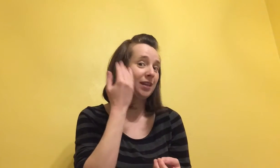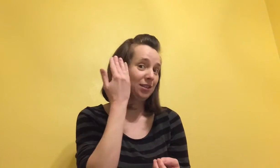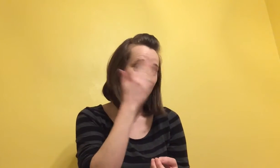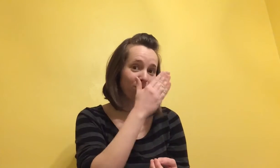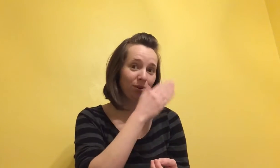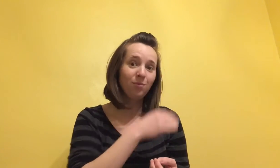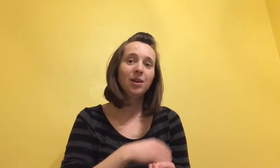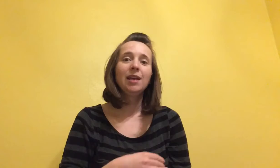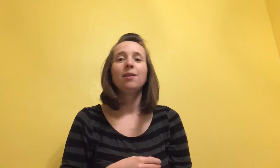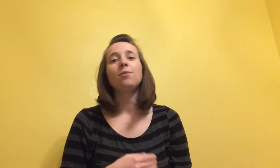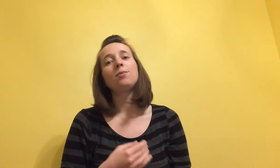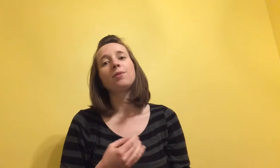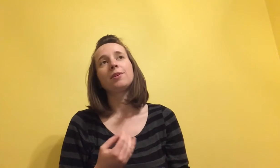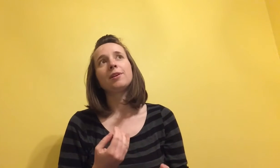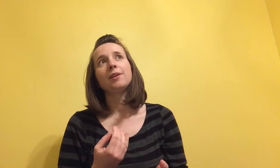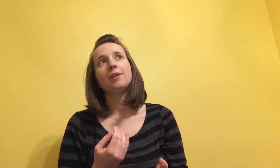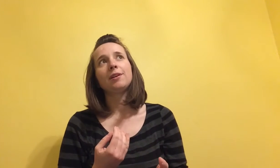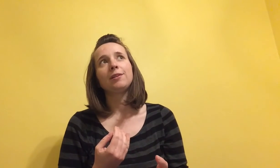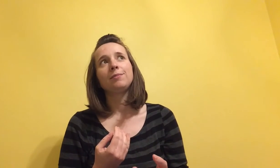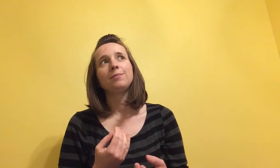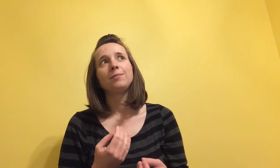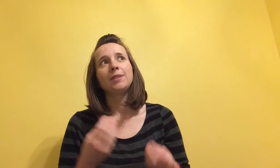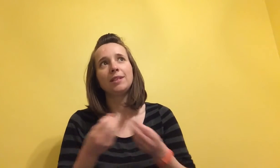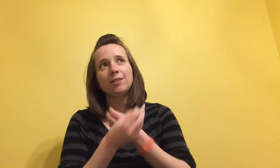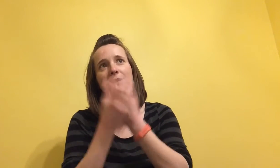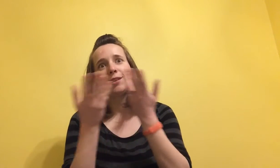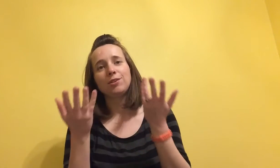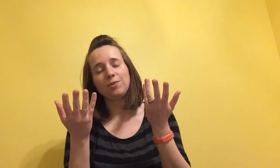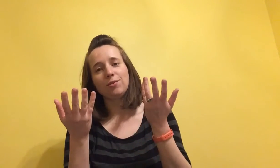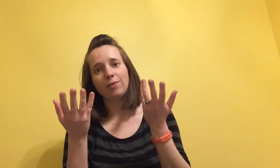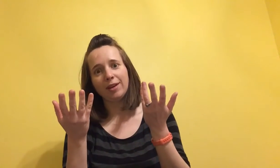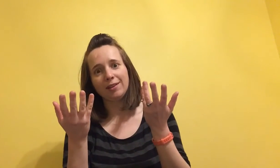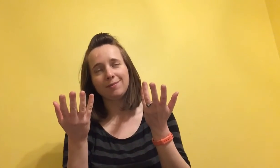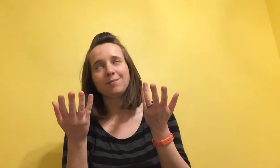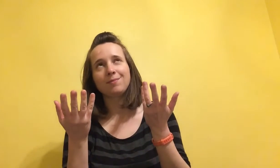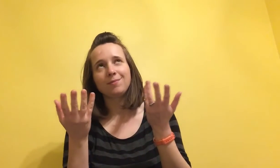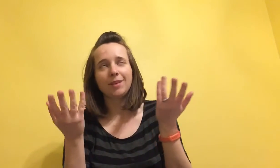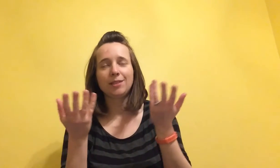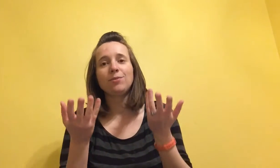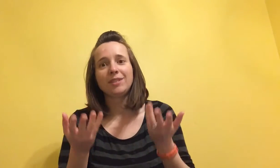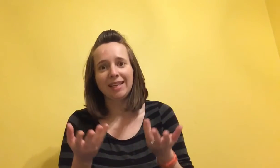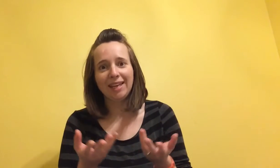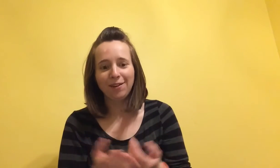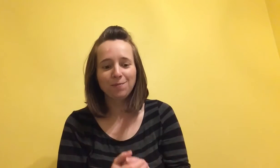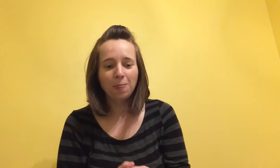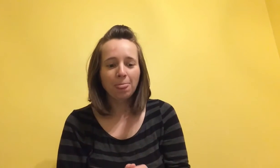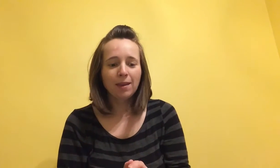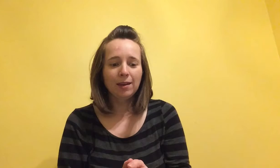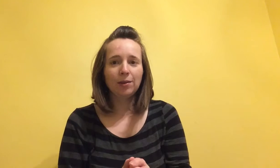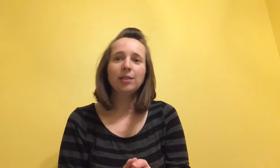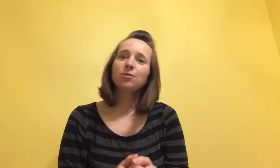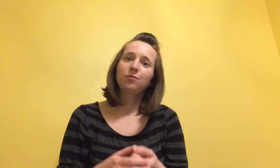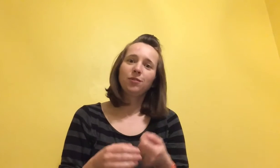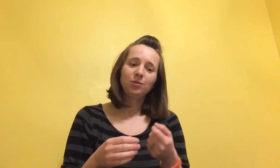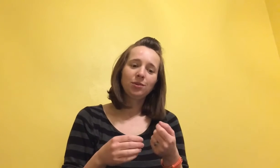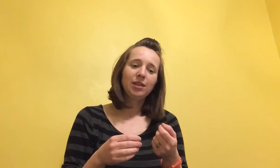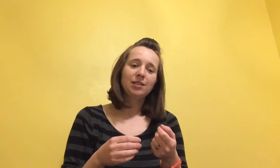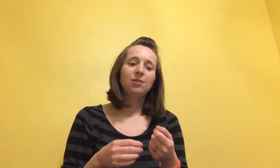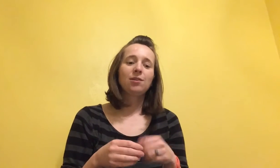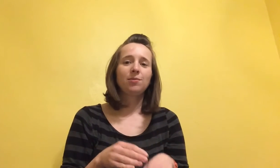just don't know, or to just let you know as soon as I can. All right, so first we're going to get started with